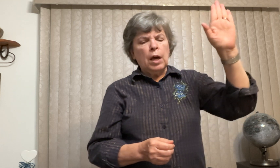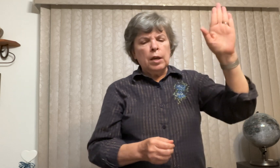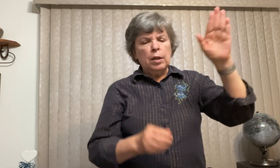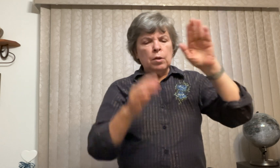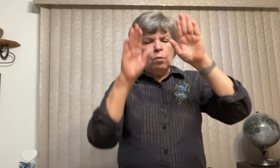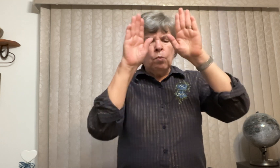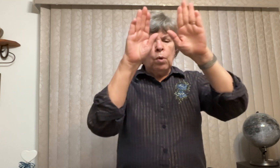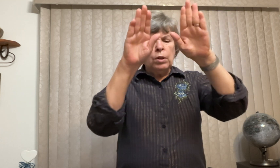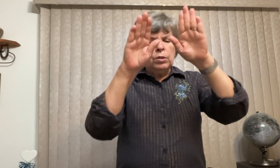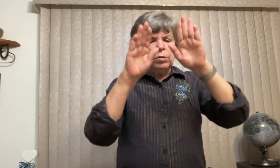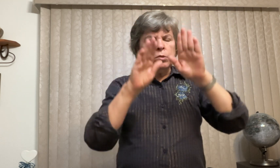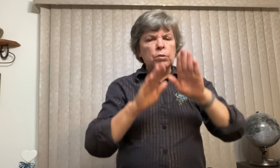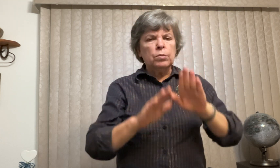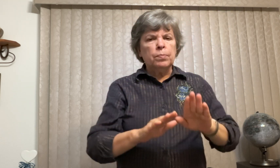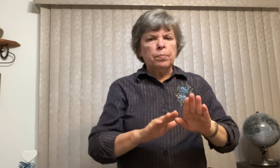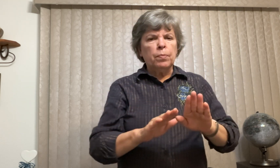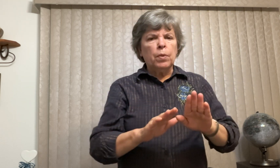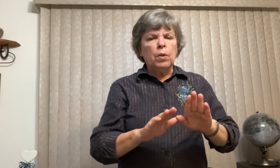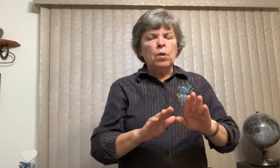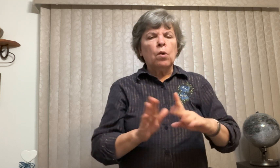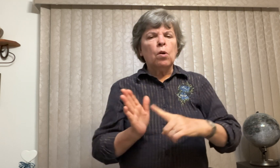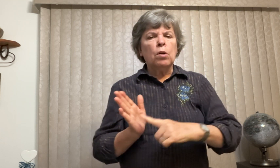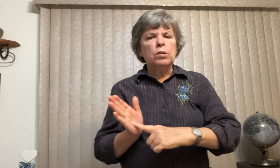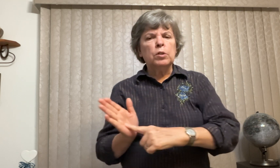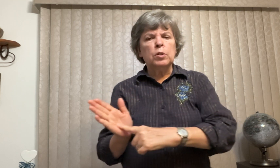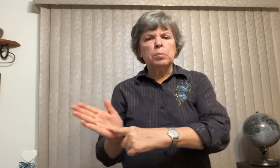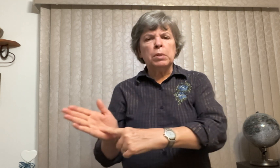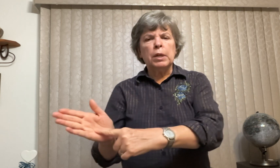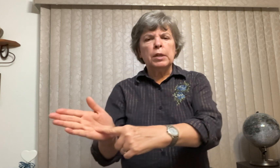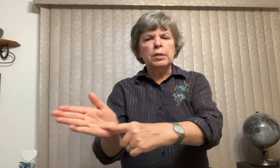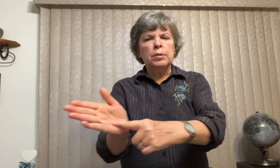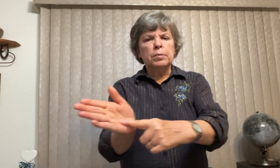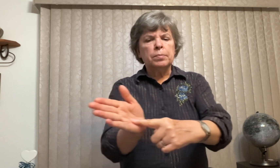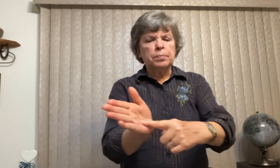thy wonders are displayed.